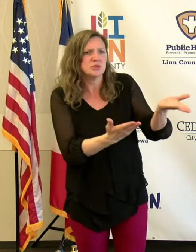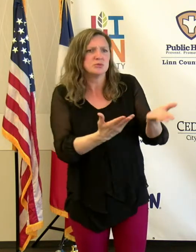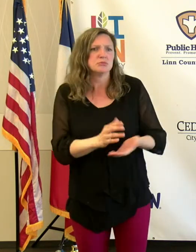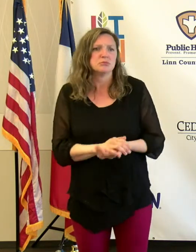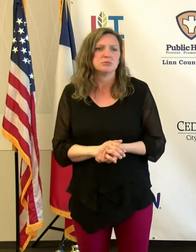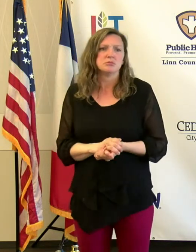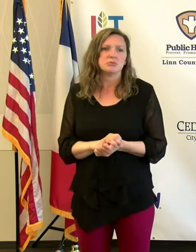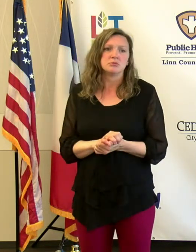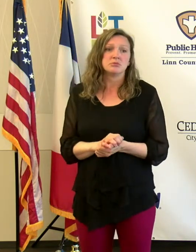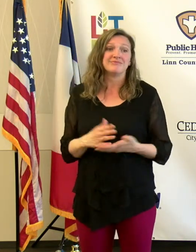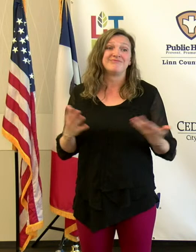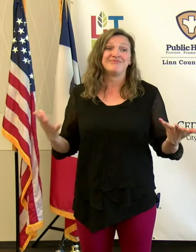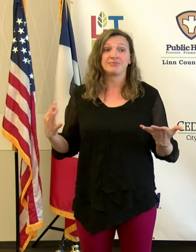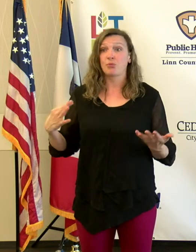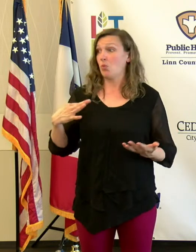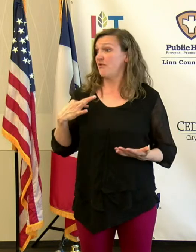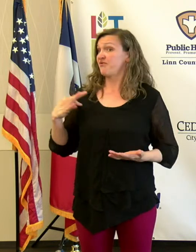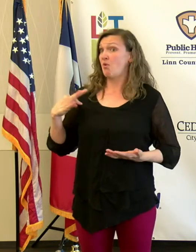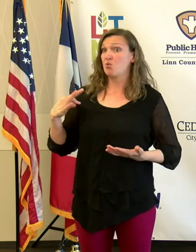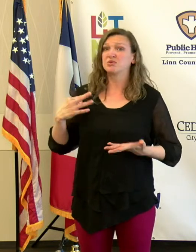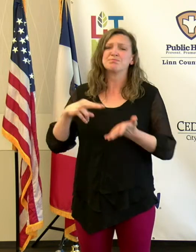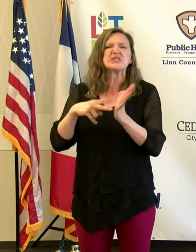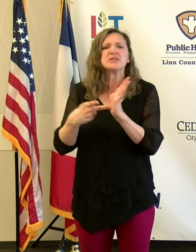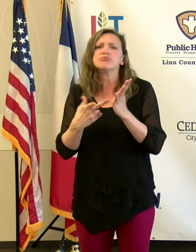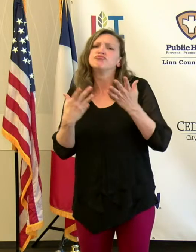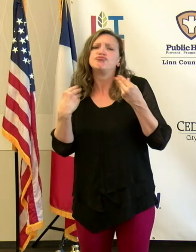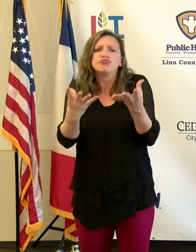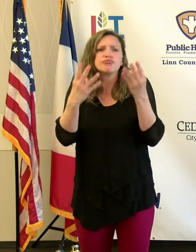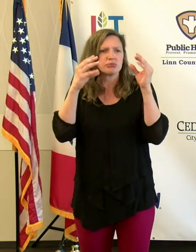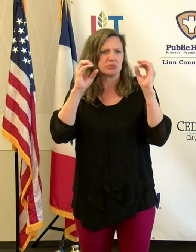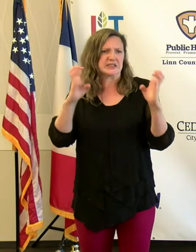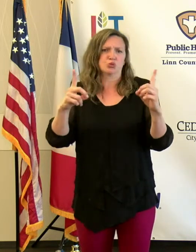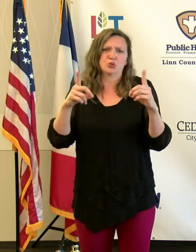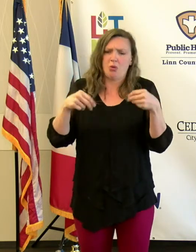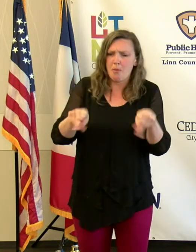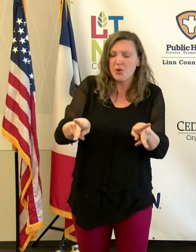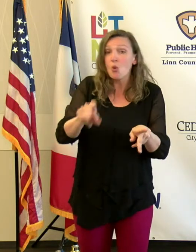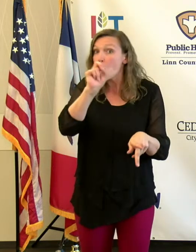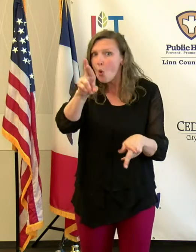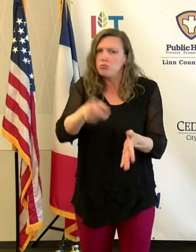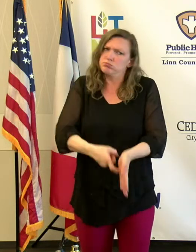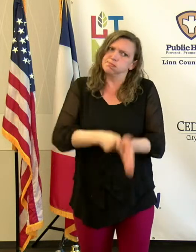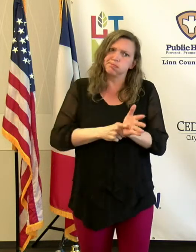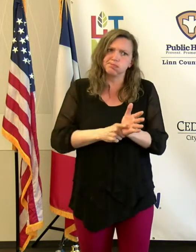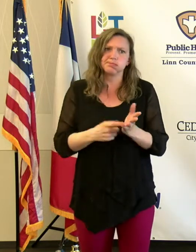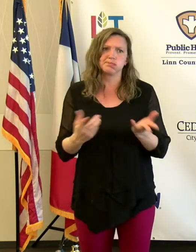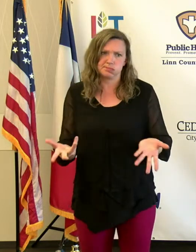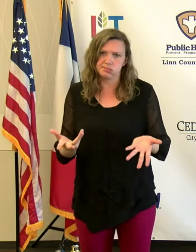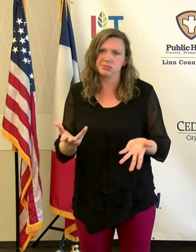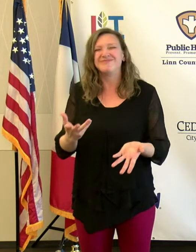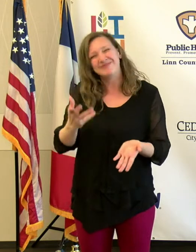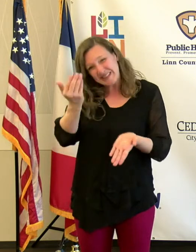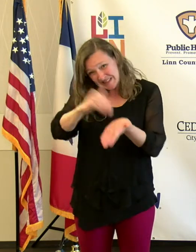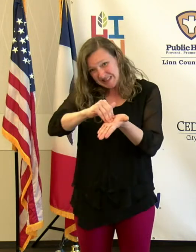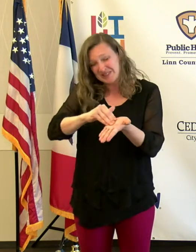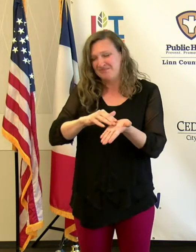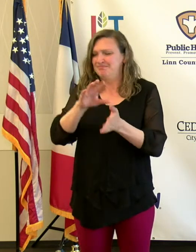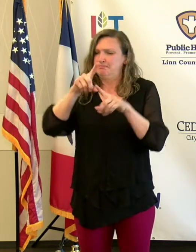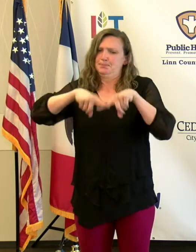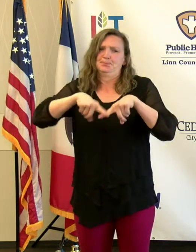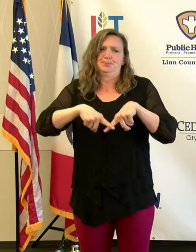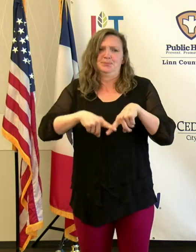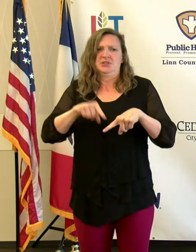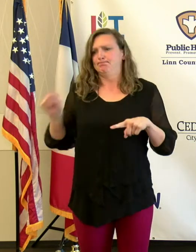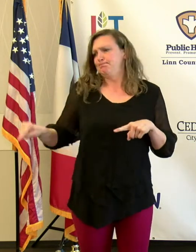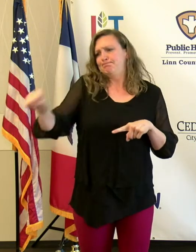required. Each district's plan looks a little bit different, but please know that every district continues to roll out this information as